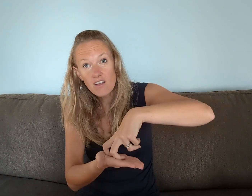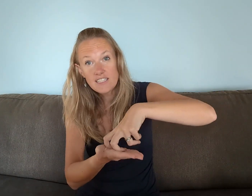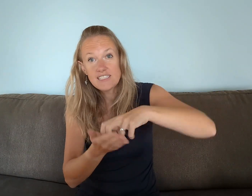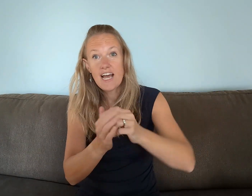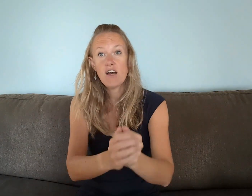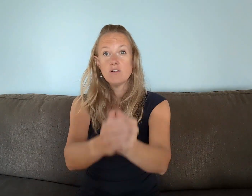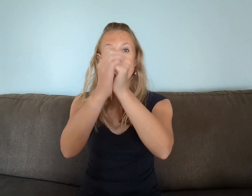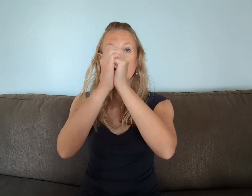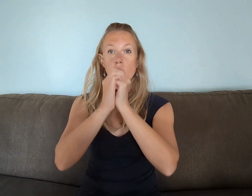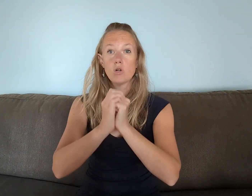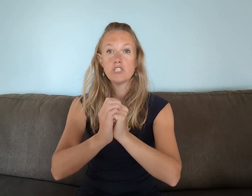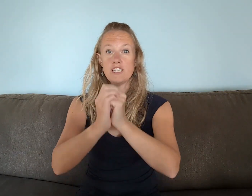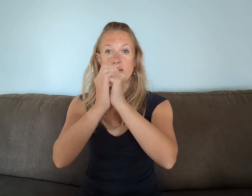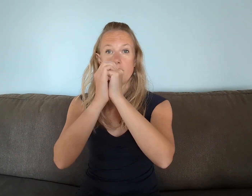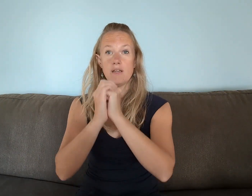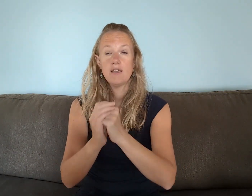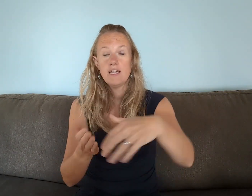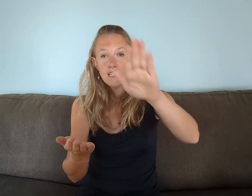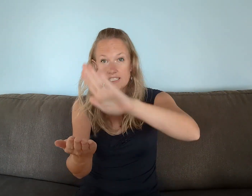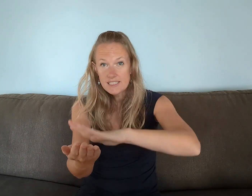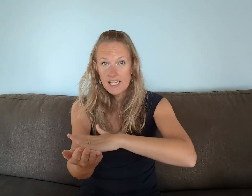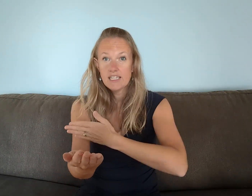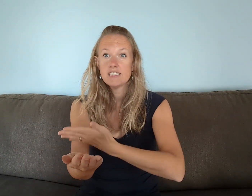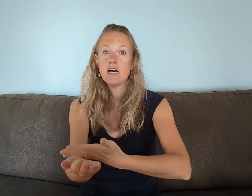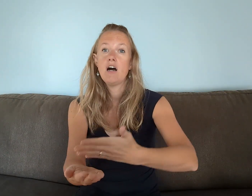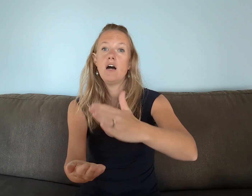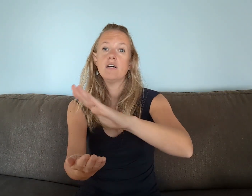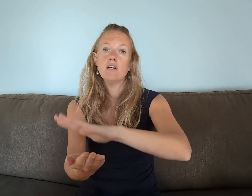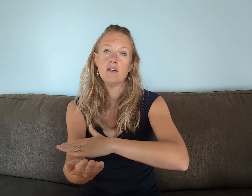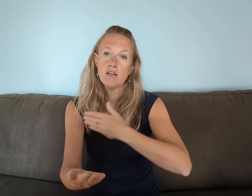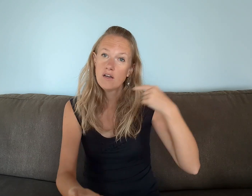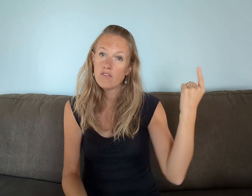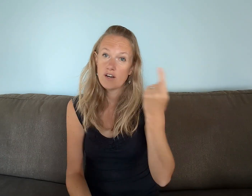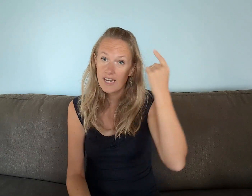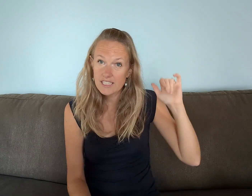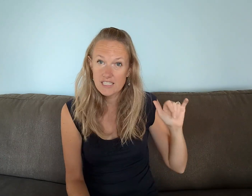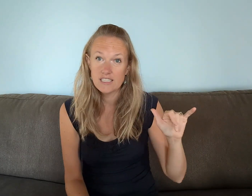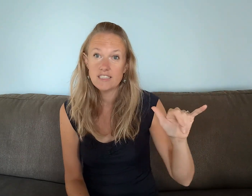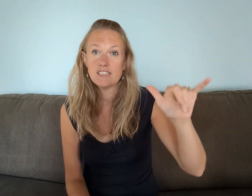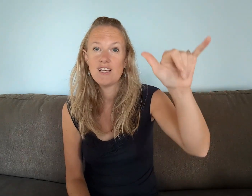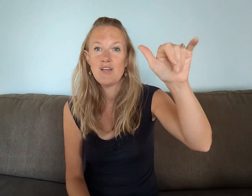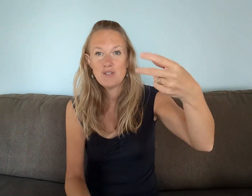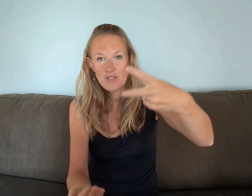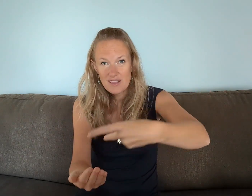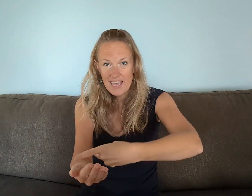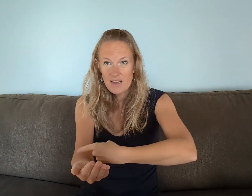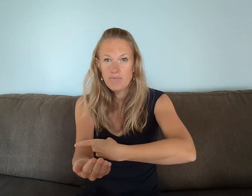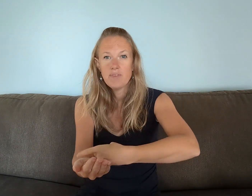falling down in worship to sing a song ages to the Lamb.